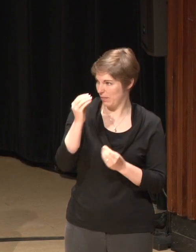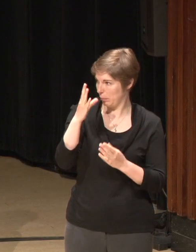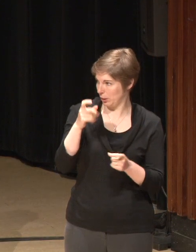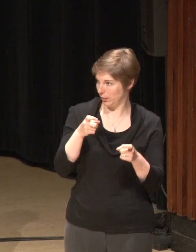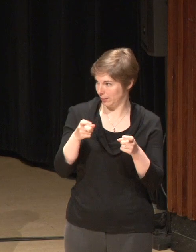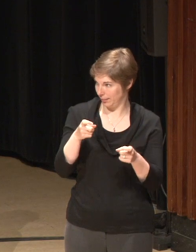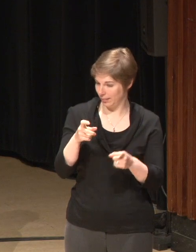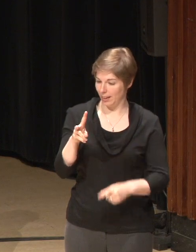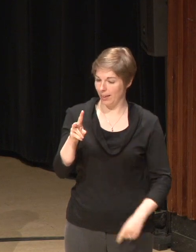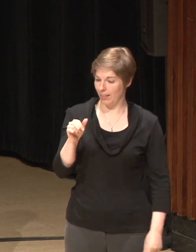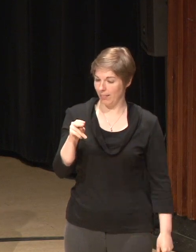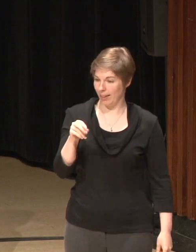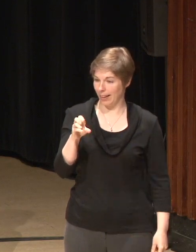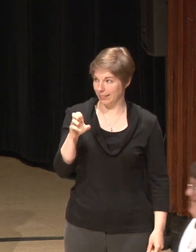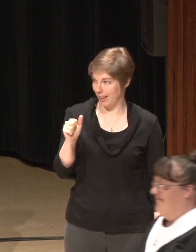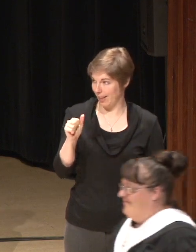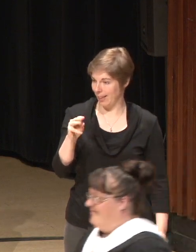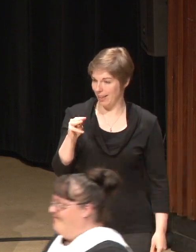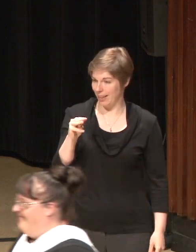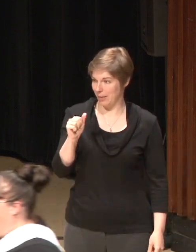Vanessa McKinnon.